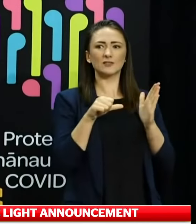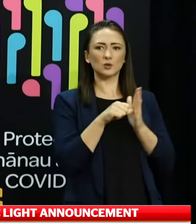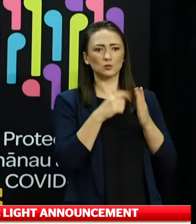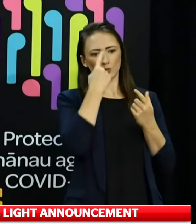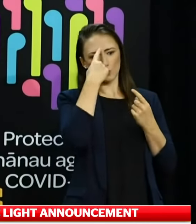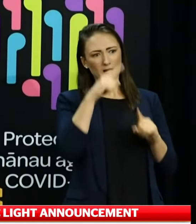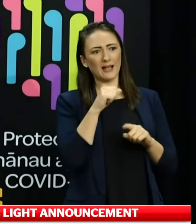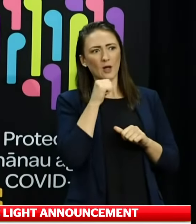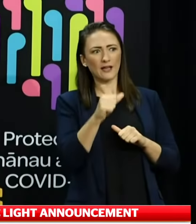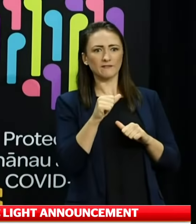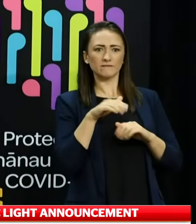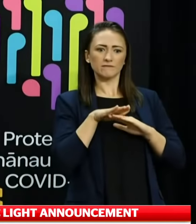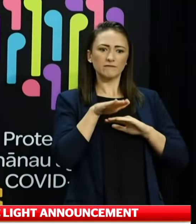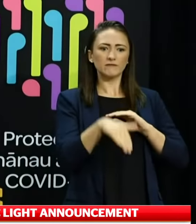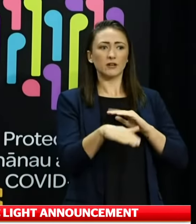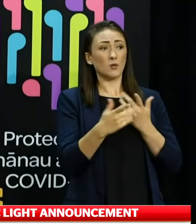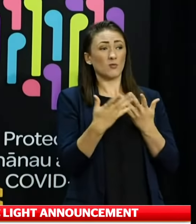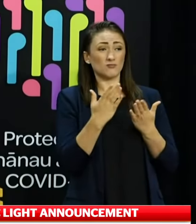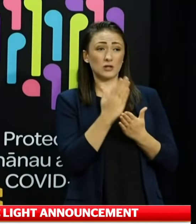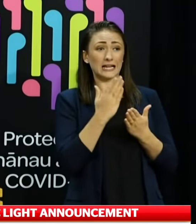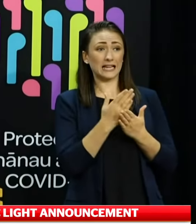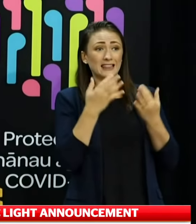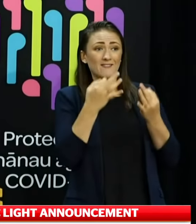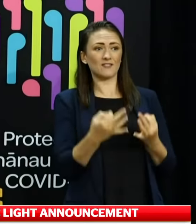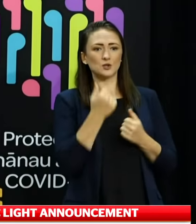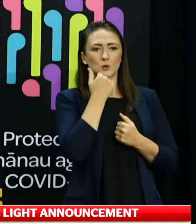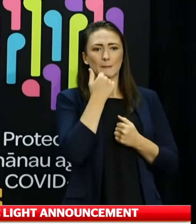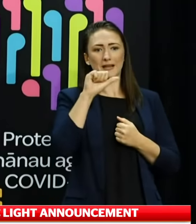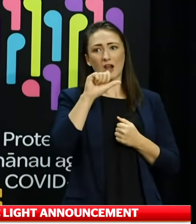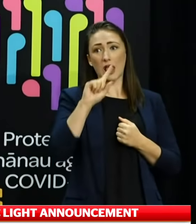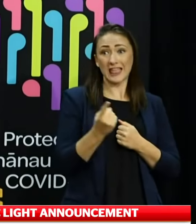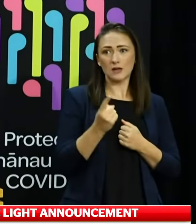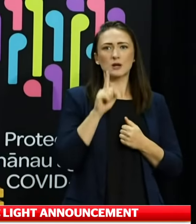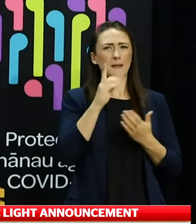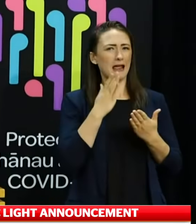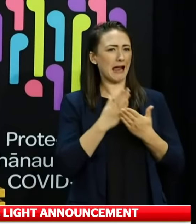results. It could be significantly more than the official statistics are showing.